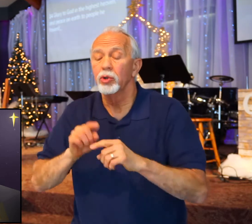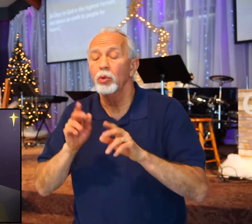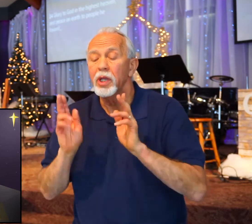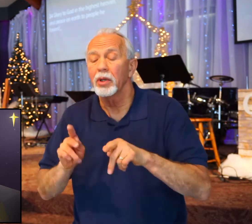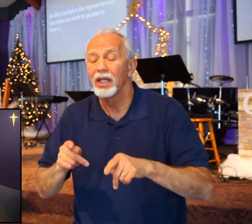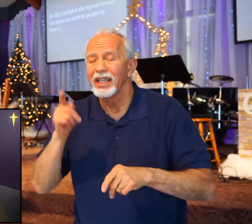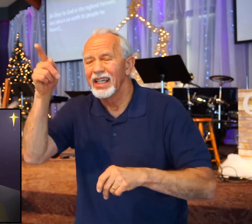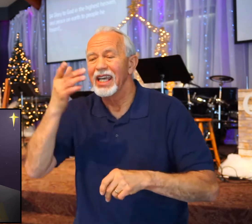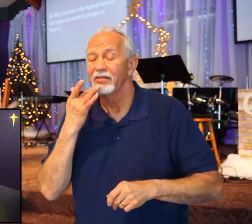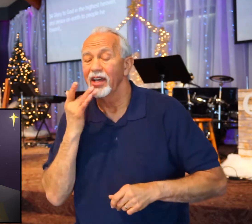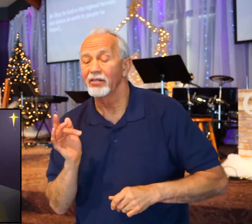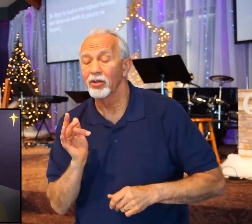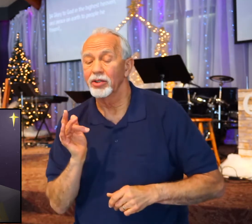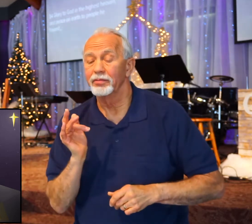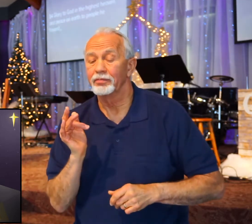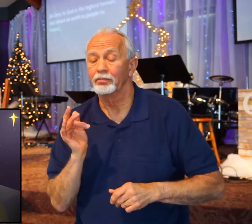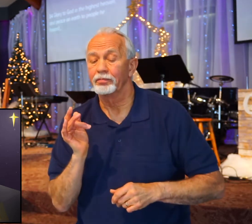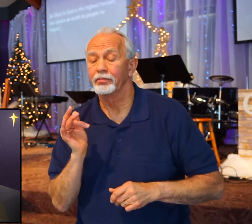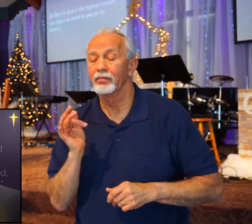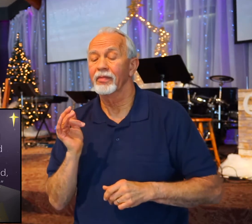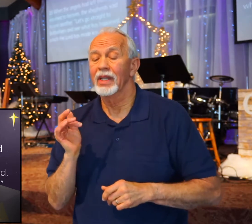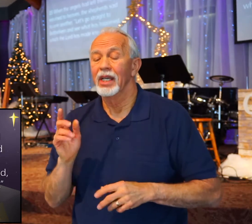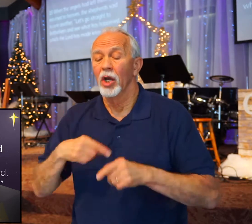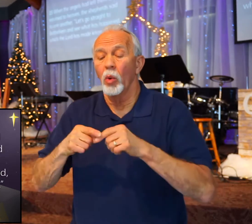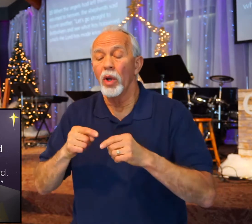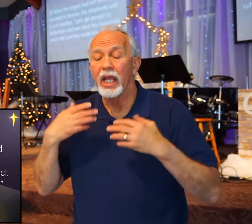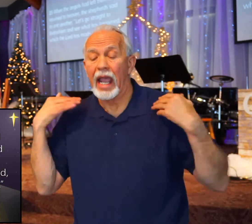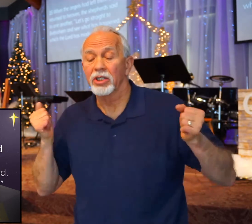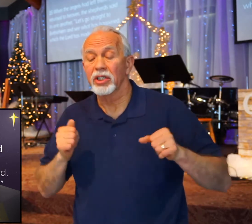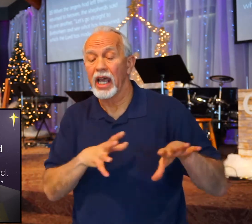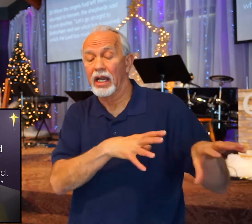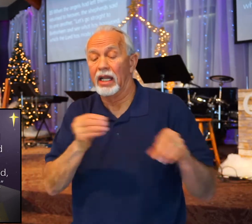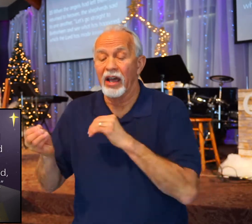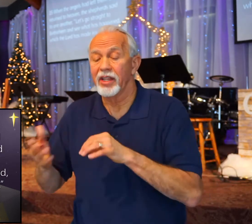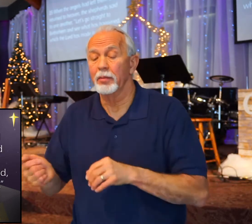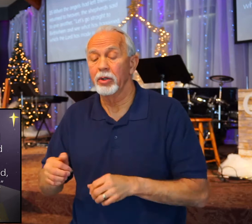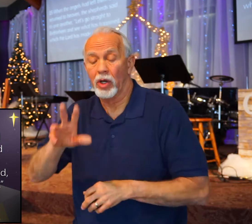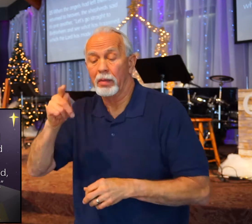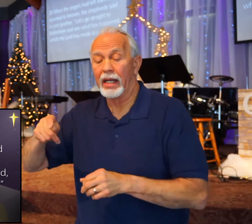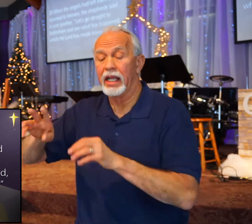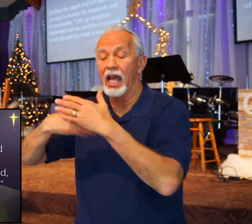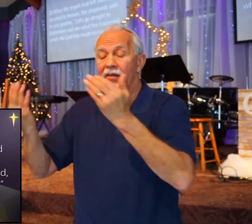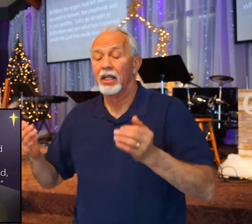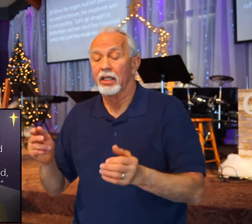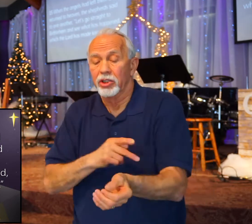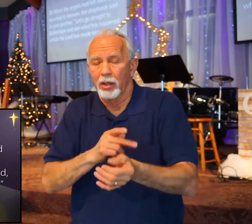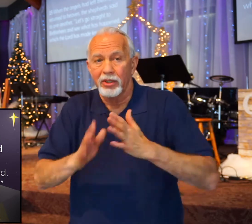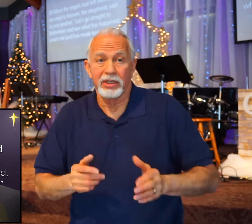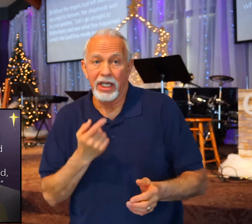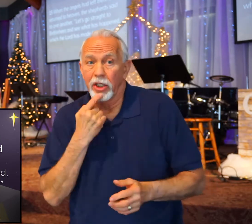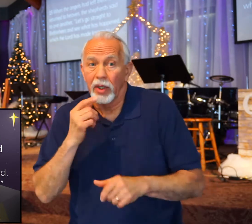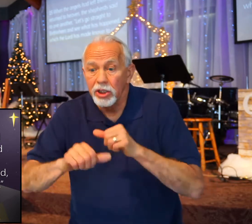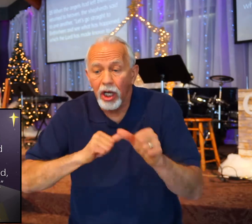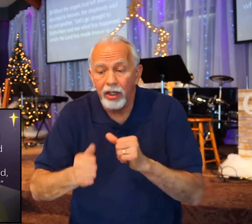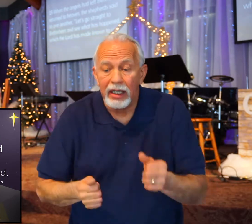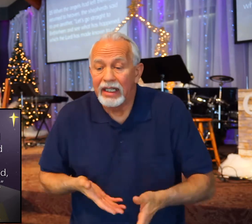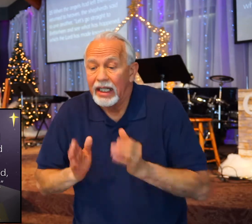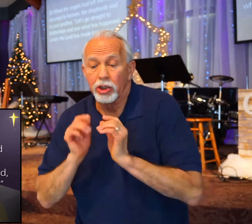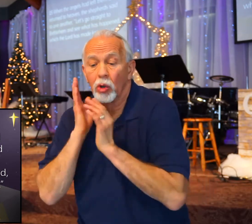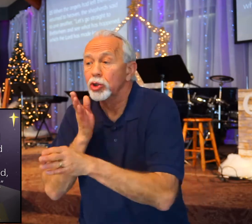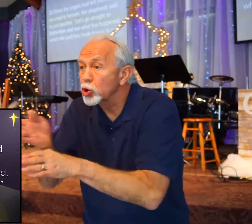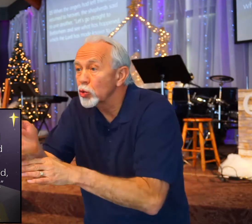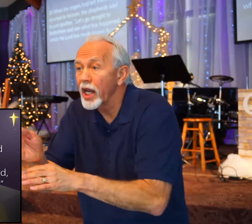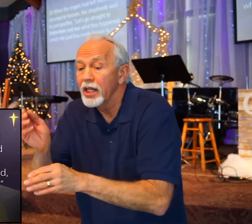to people He favors. When the angels had left them and returned to heaven, the shepherds said to one another, let's go straight